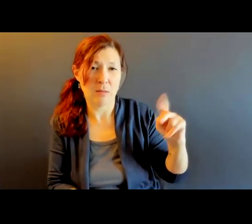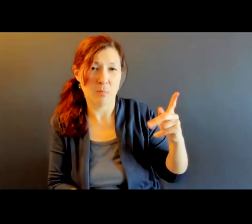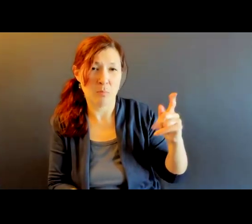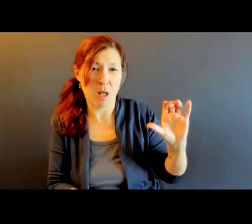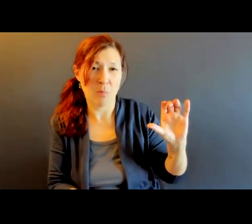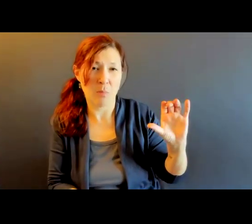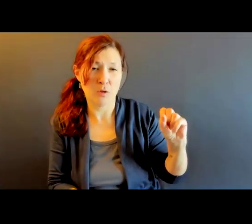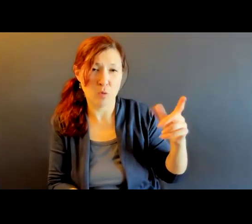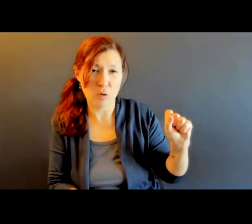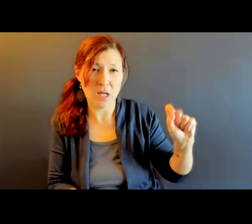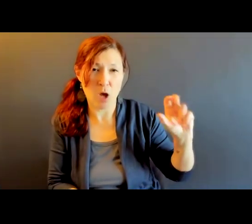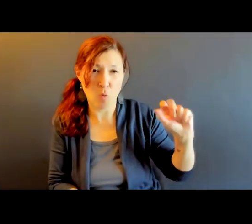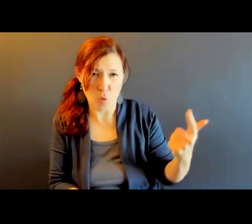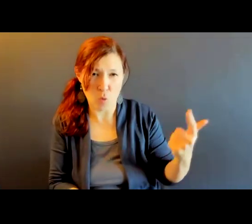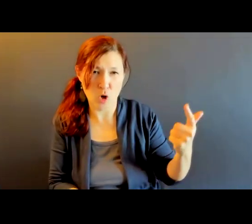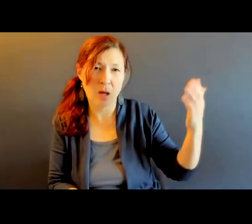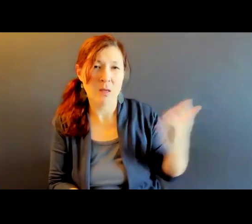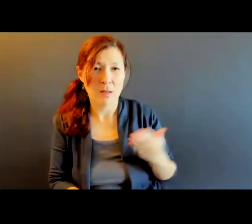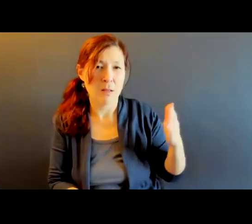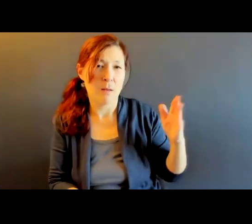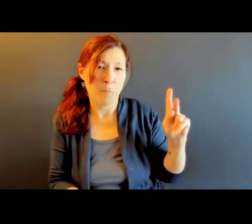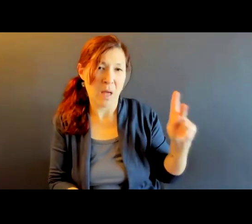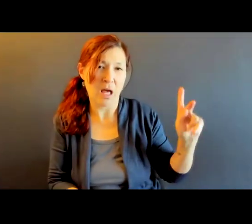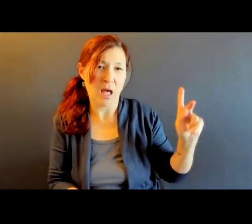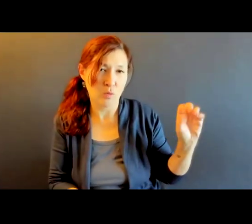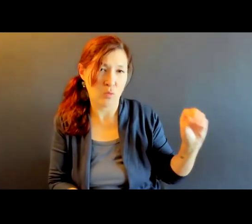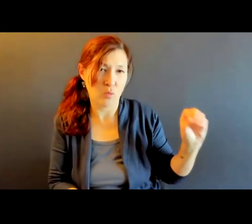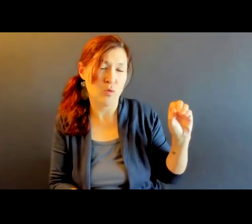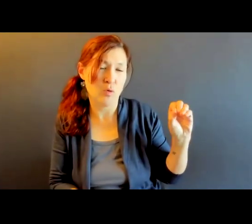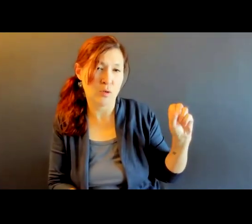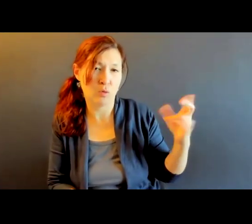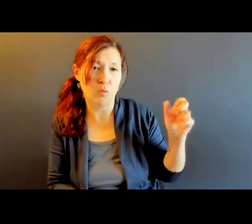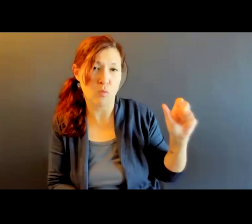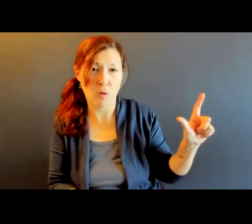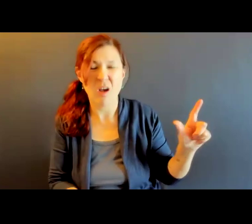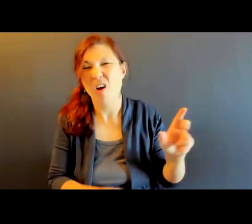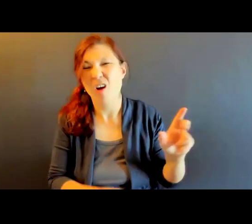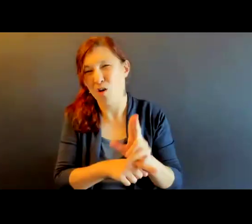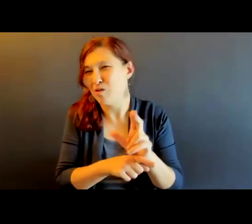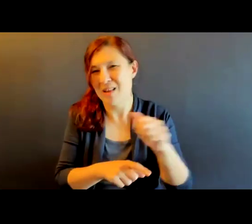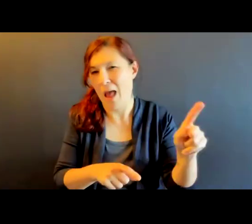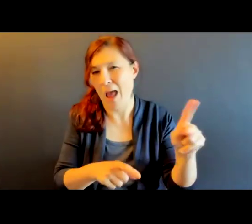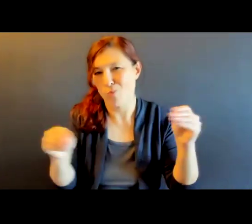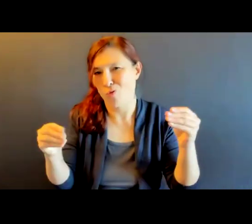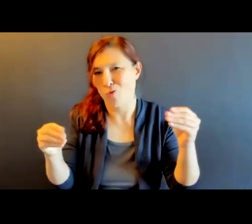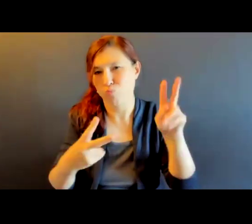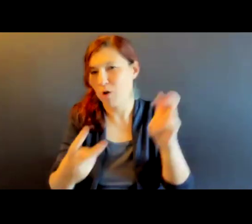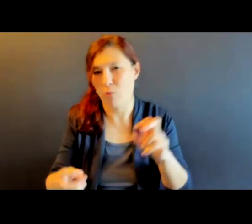bostonpublicschools.org/back to school, all lowercase, or you can just go to Apple App Store or Google Play and be able to